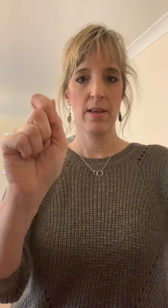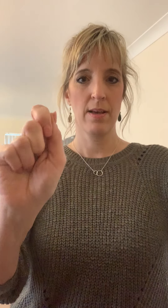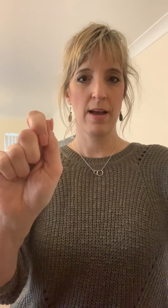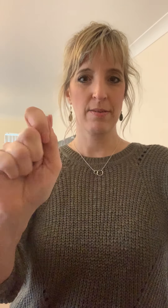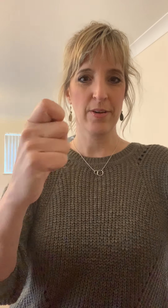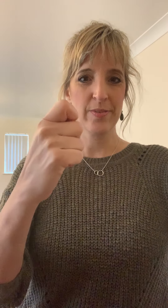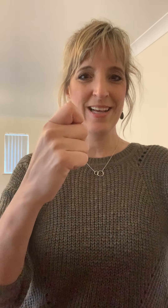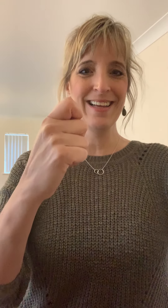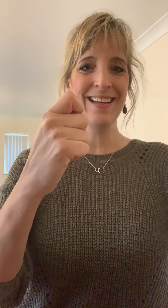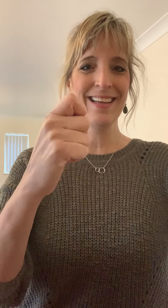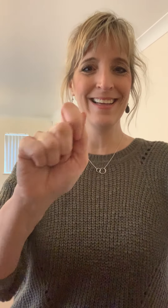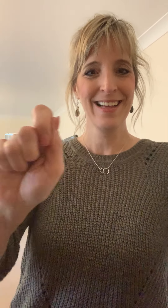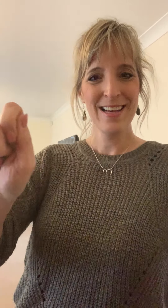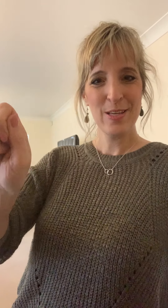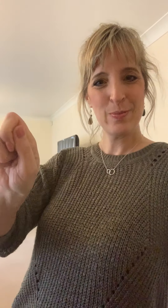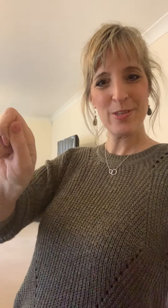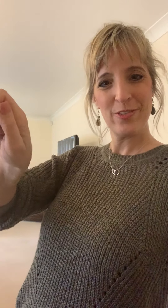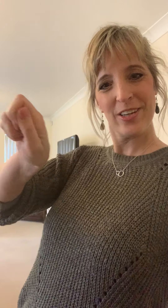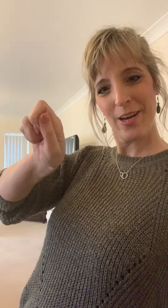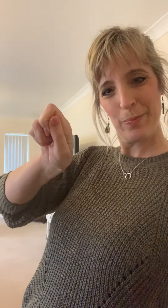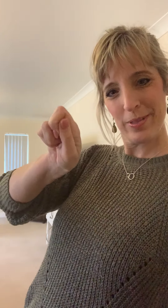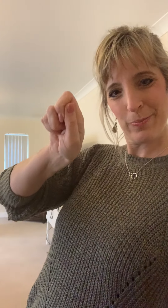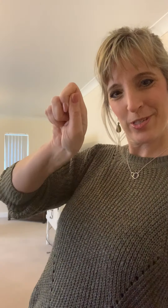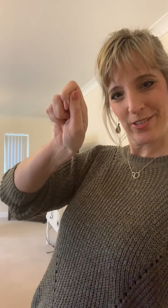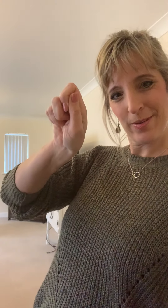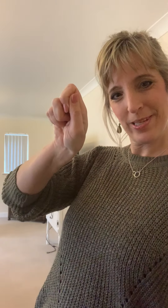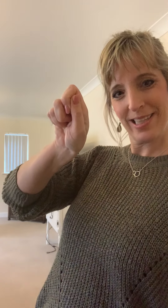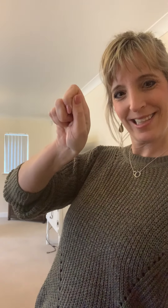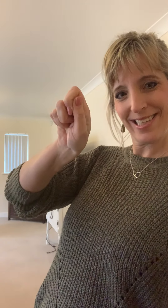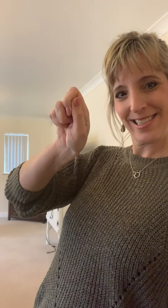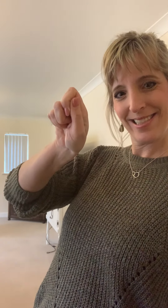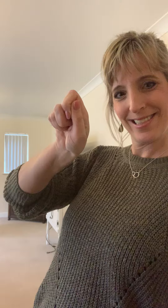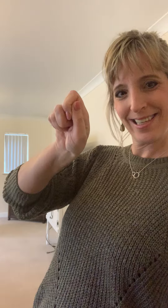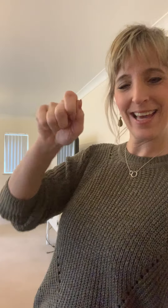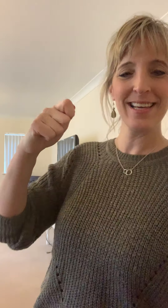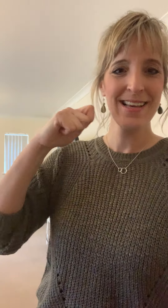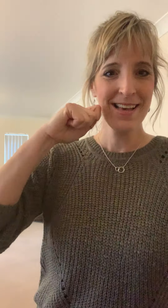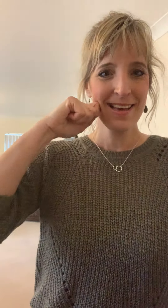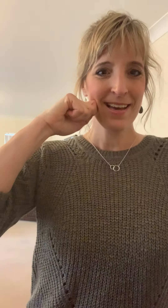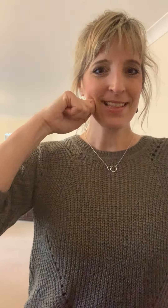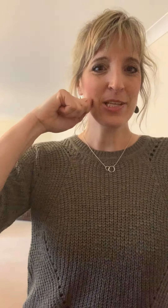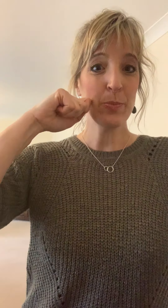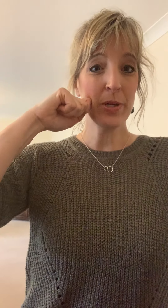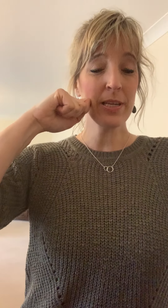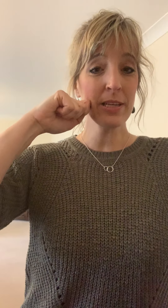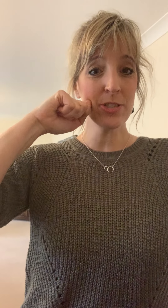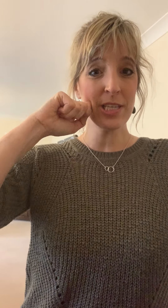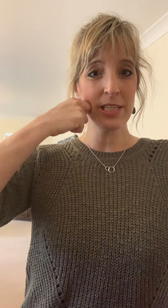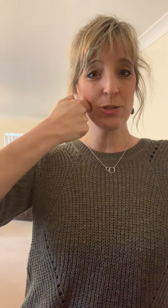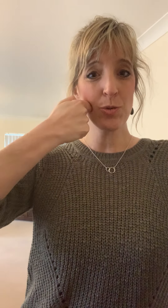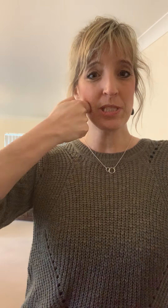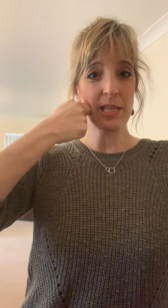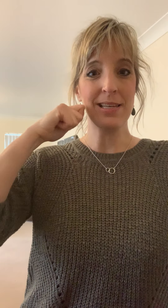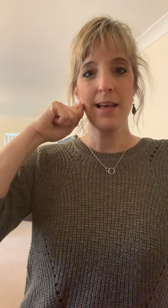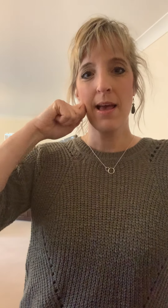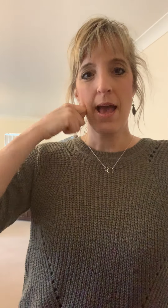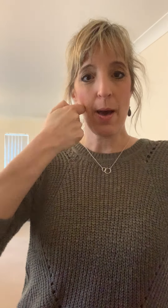I don't know. You put your finger up and then put your thumb in it like this, okay? And then you put it at your cheek and you twist it.